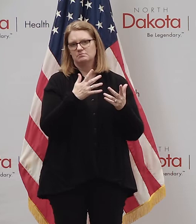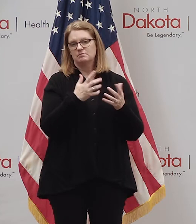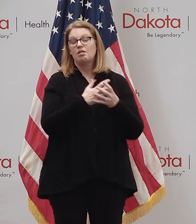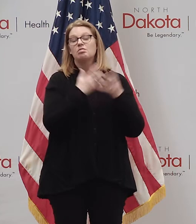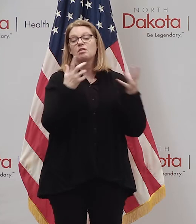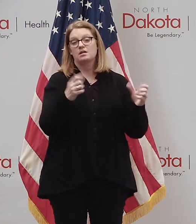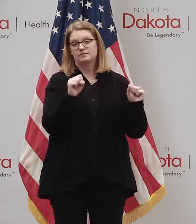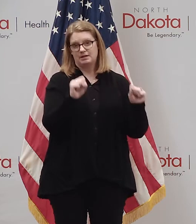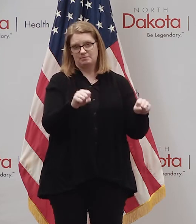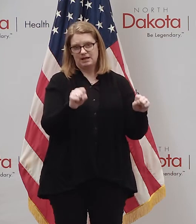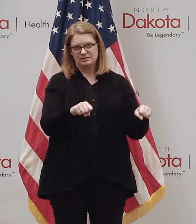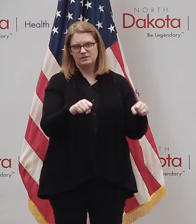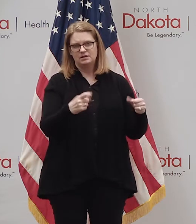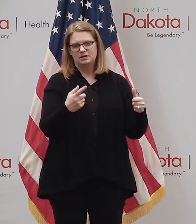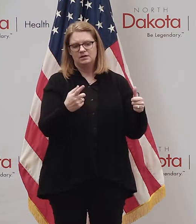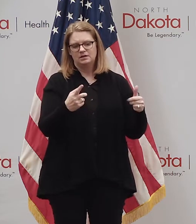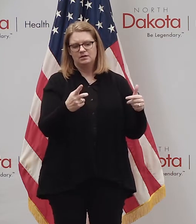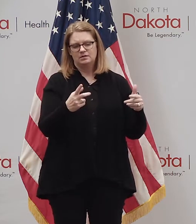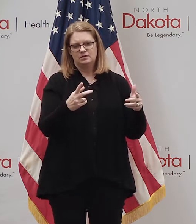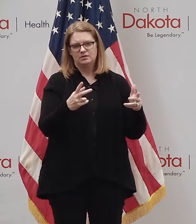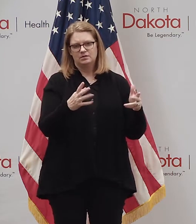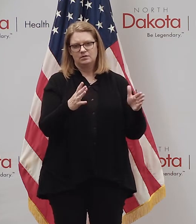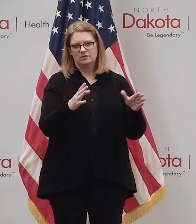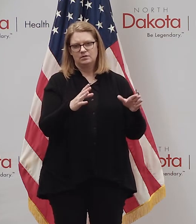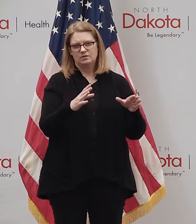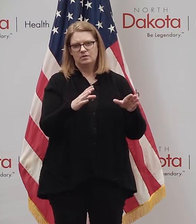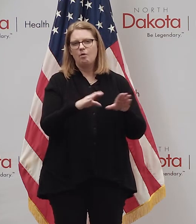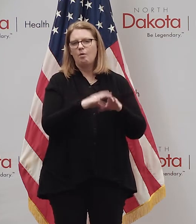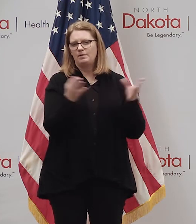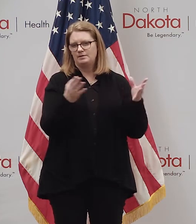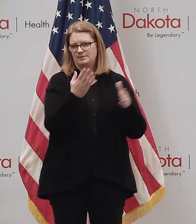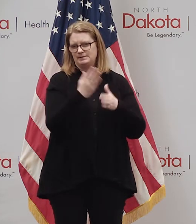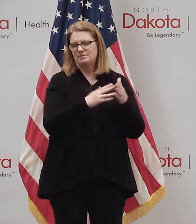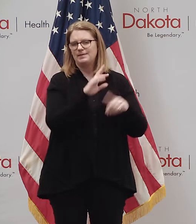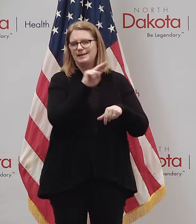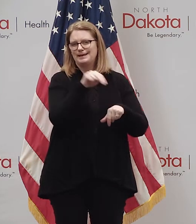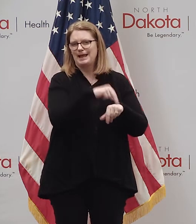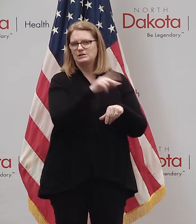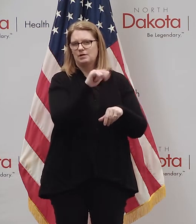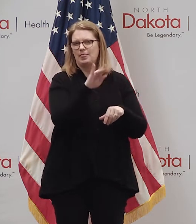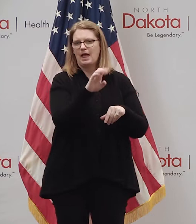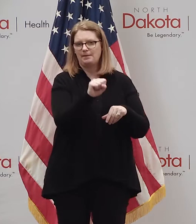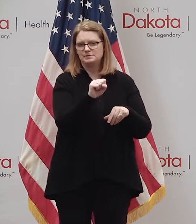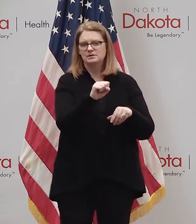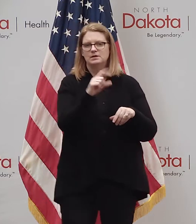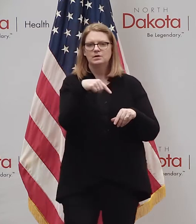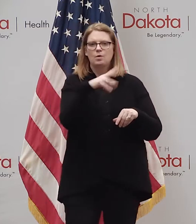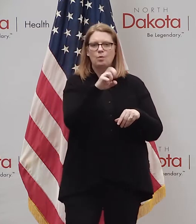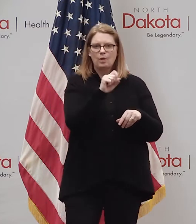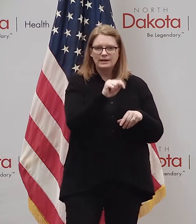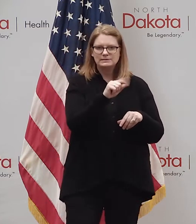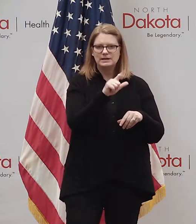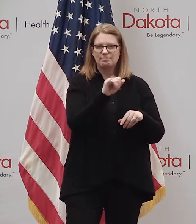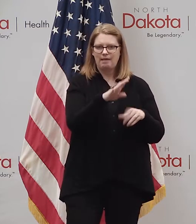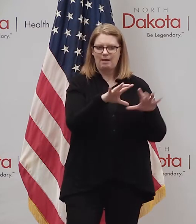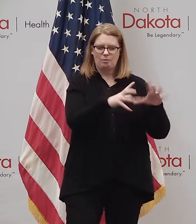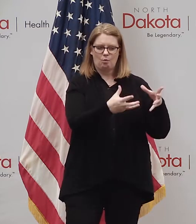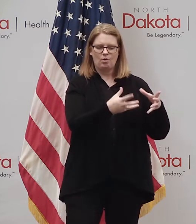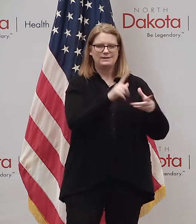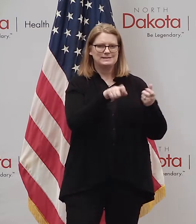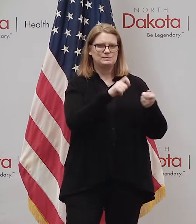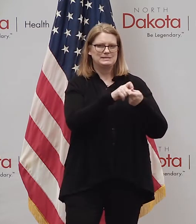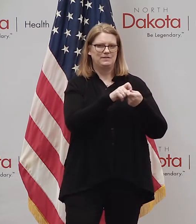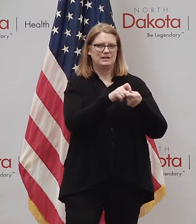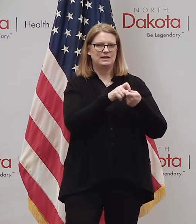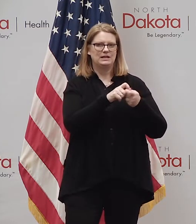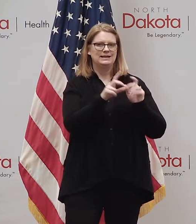have opened up at the some of the national labs that were contracted earlier, Quest and LabCorp, and specifically